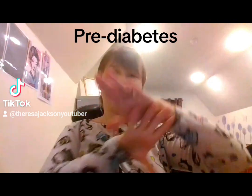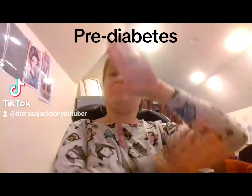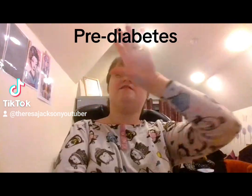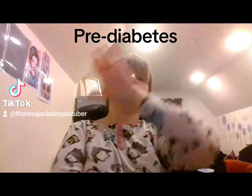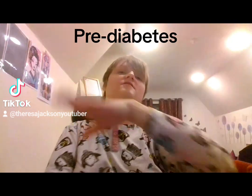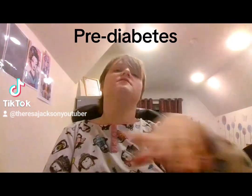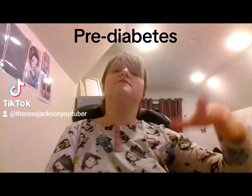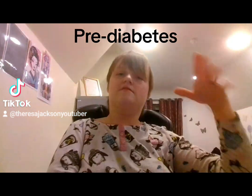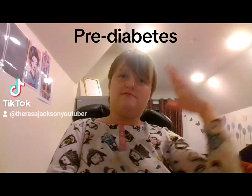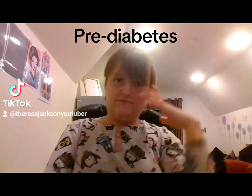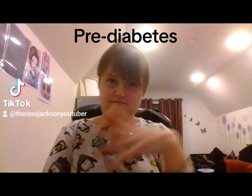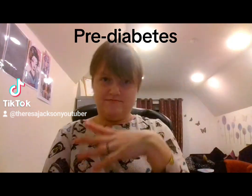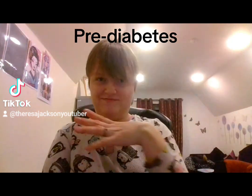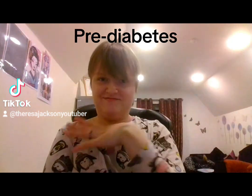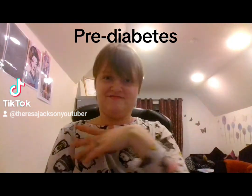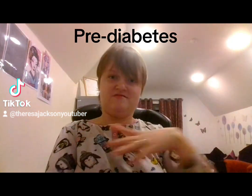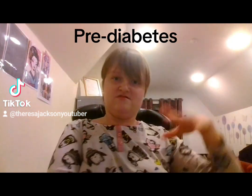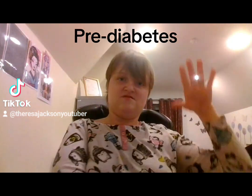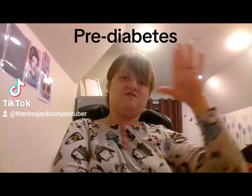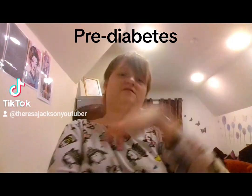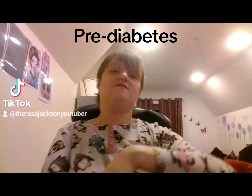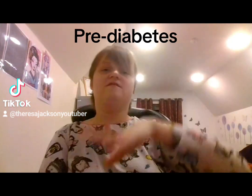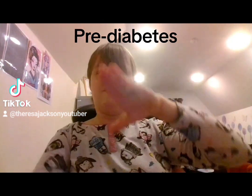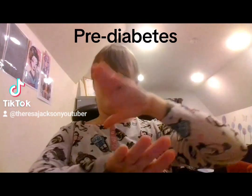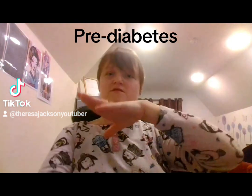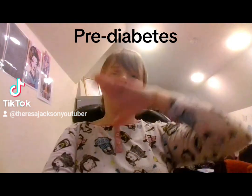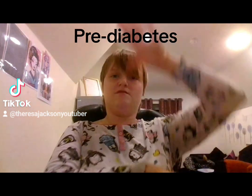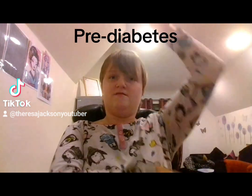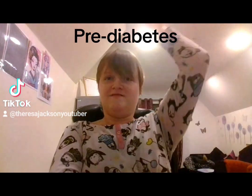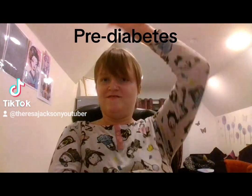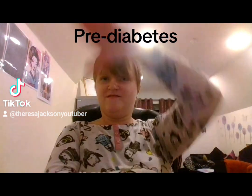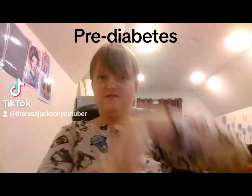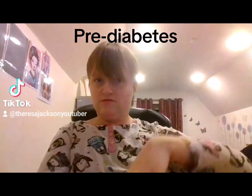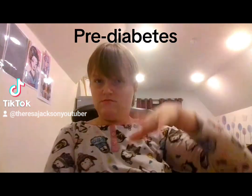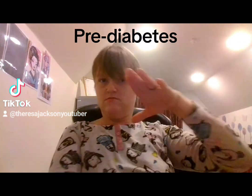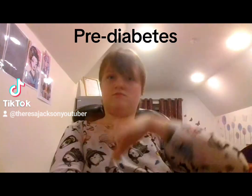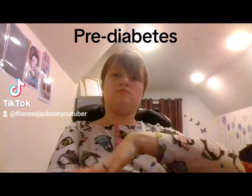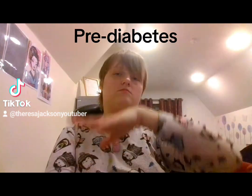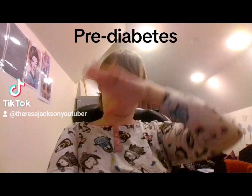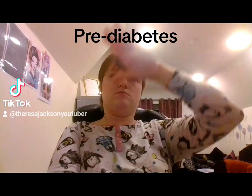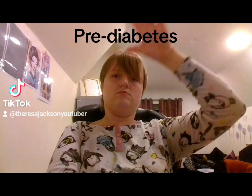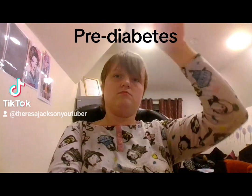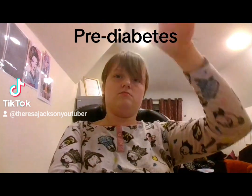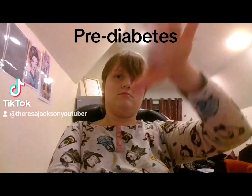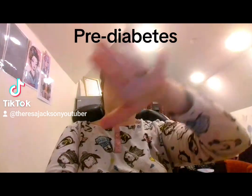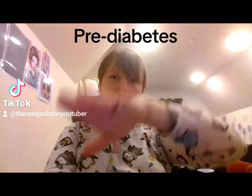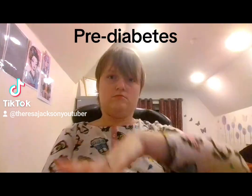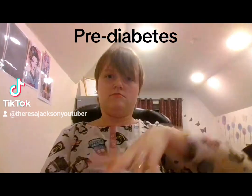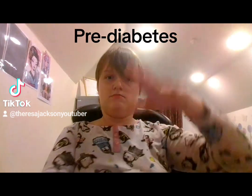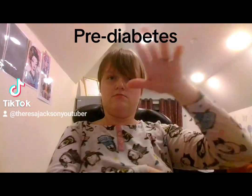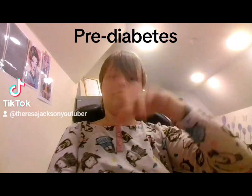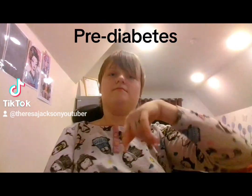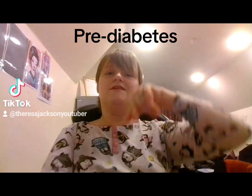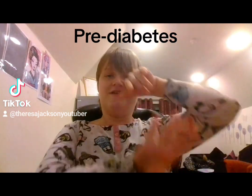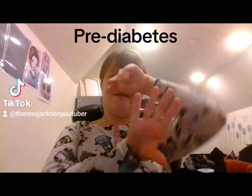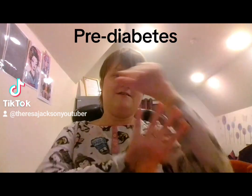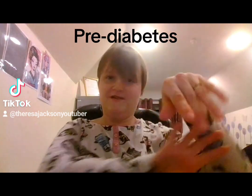This means that your blood sugar levels are higher than normal, and this will be detected by blood